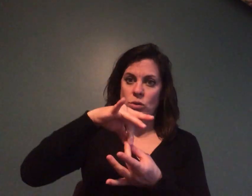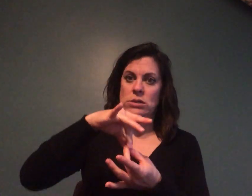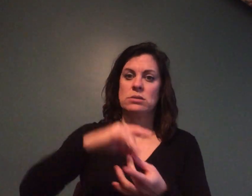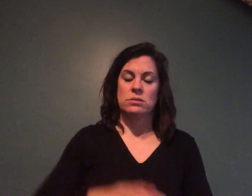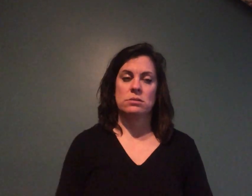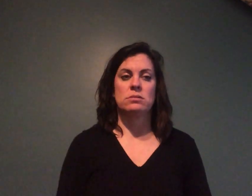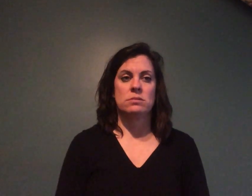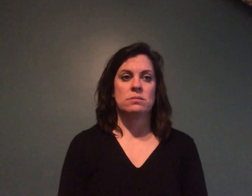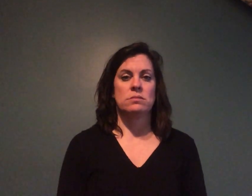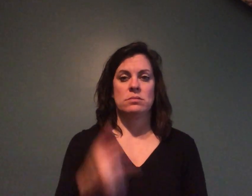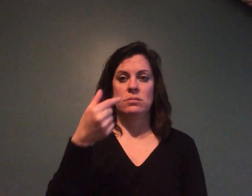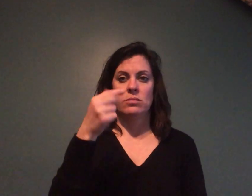Okay.